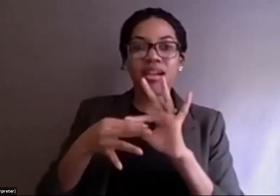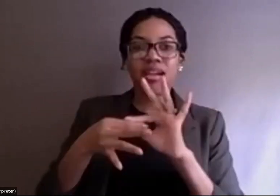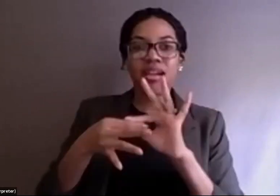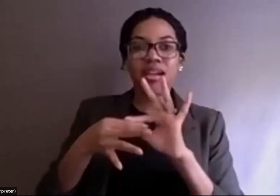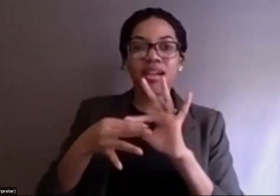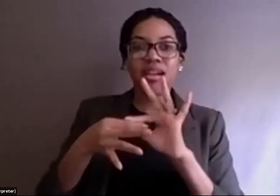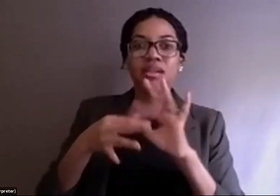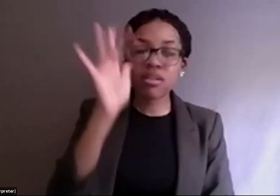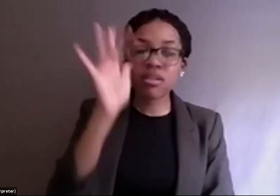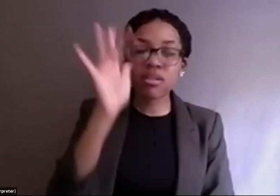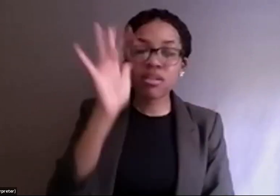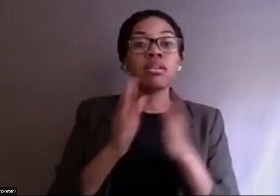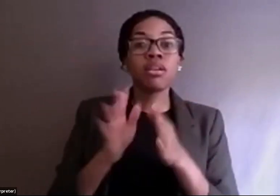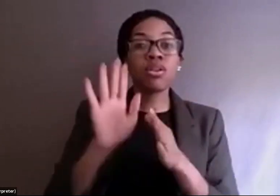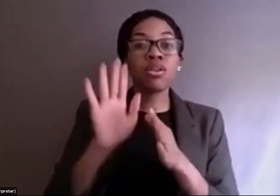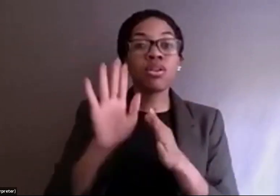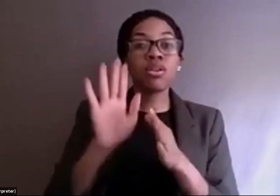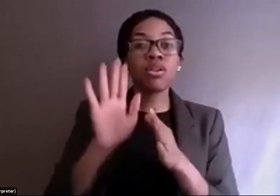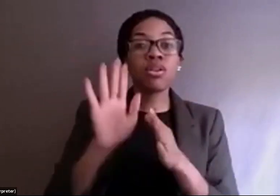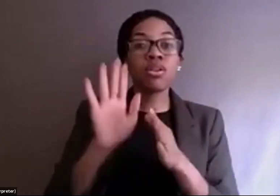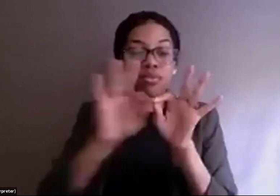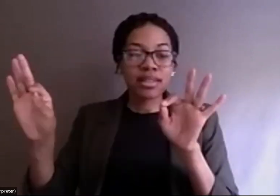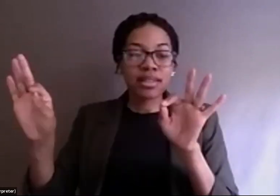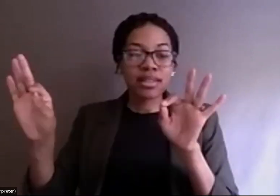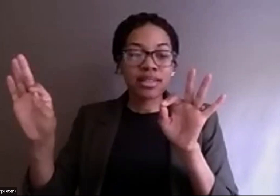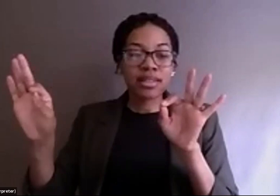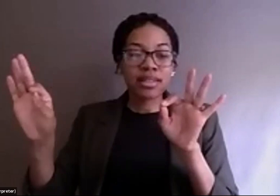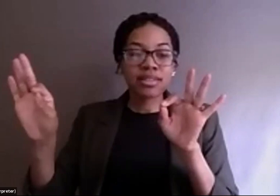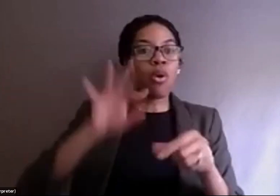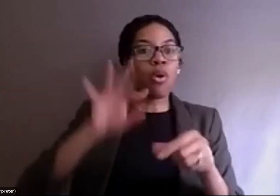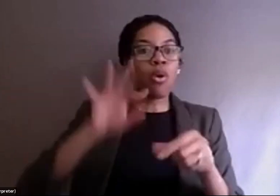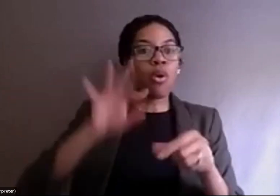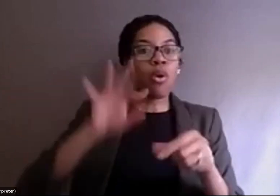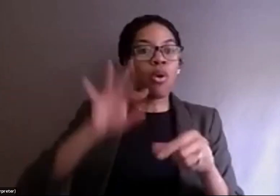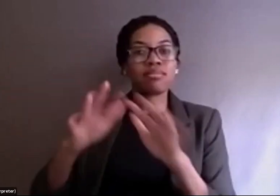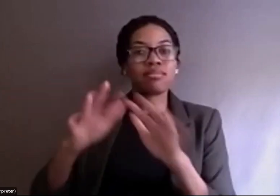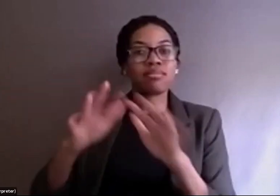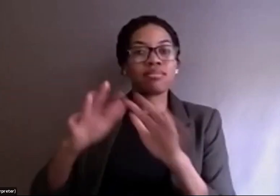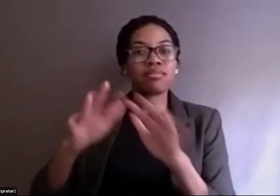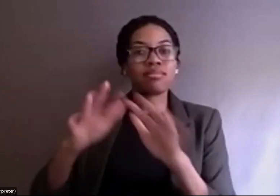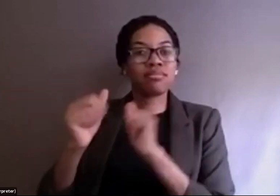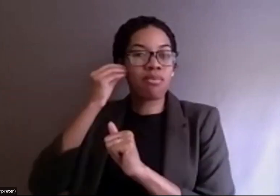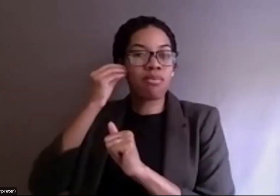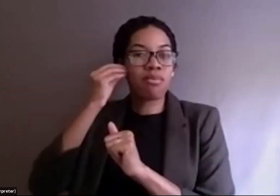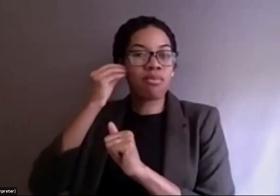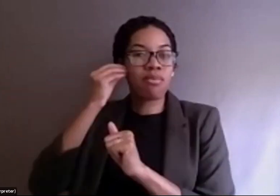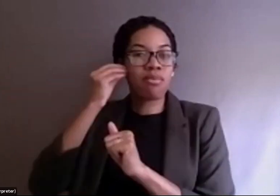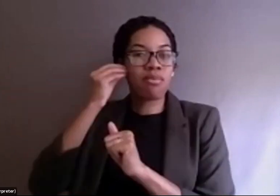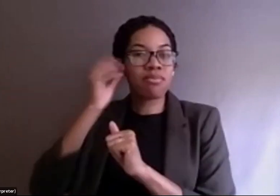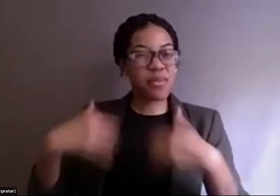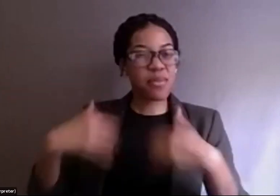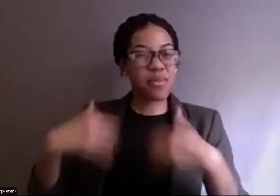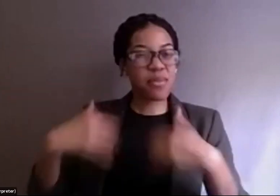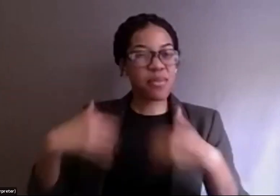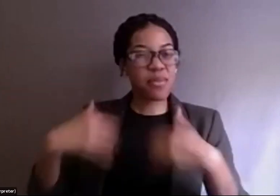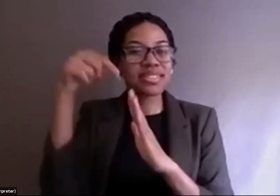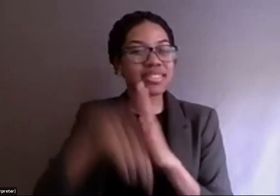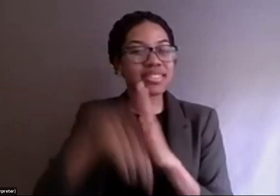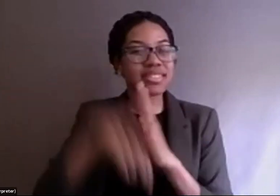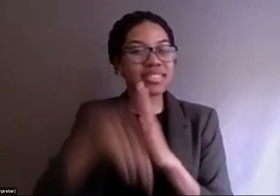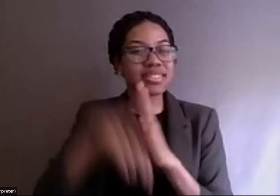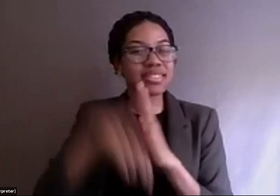When I offer students bite-sized processes to engage in the learning, we can go deeper and deeper. And it's so powerful to